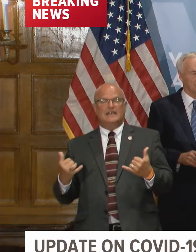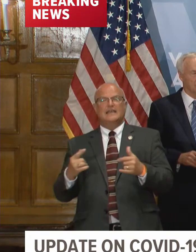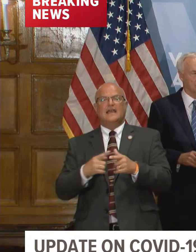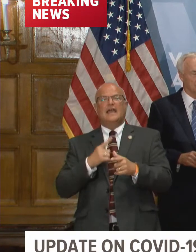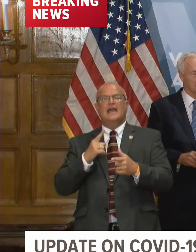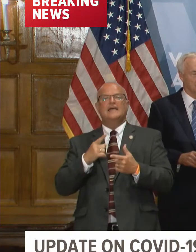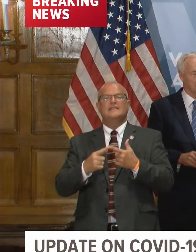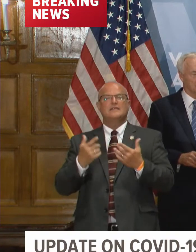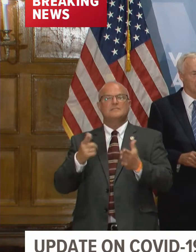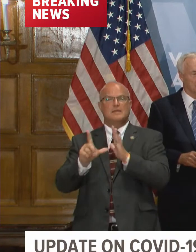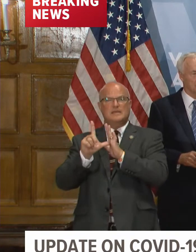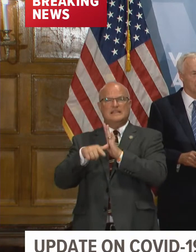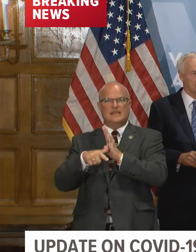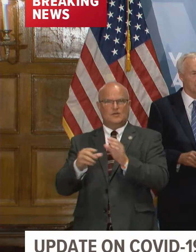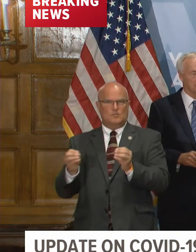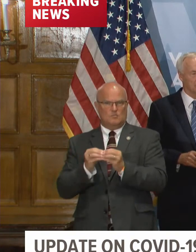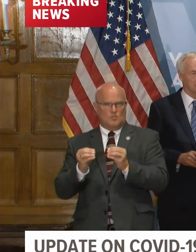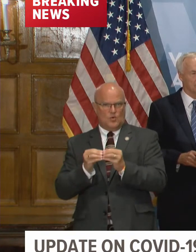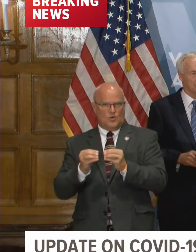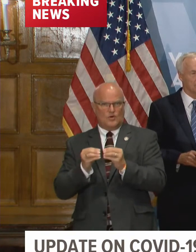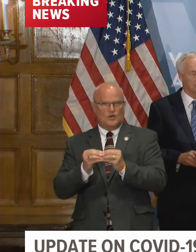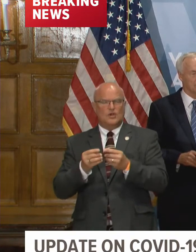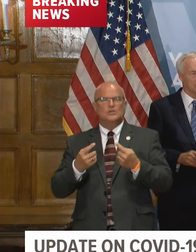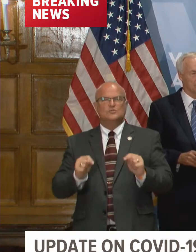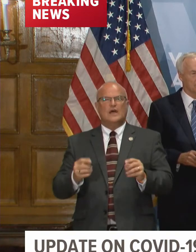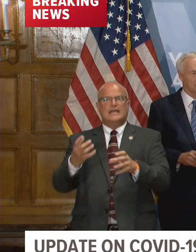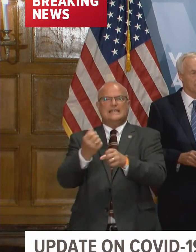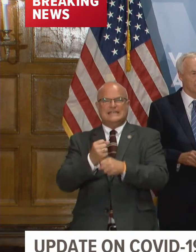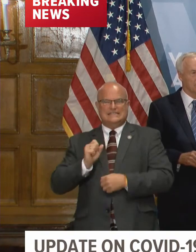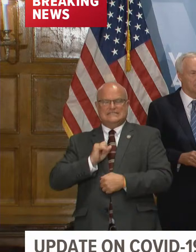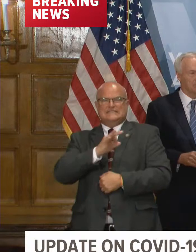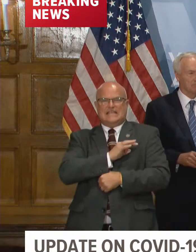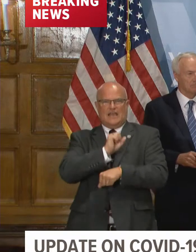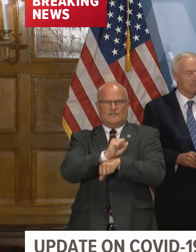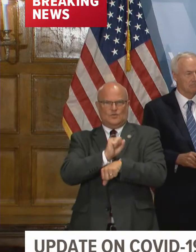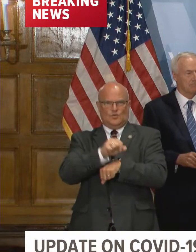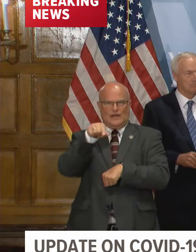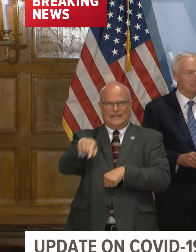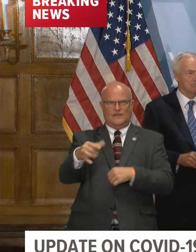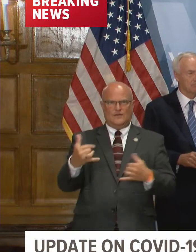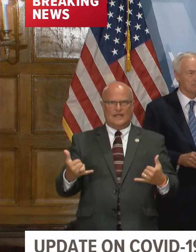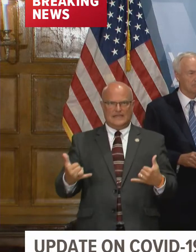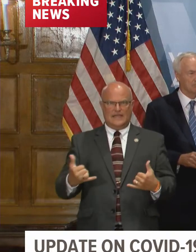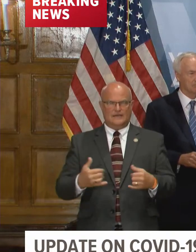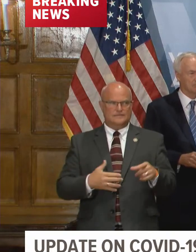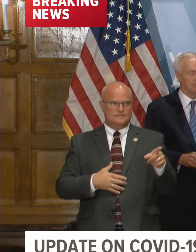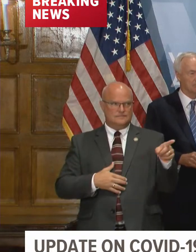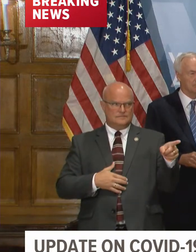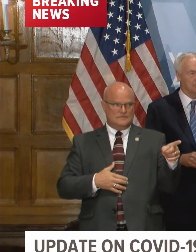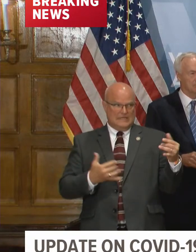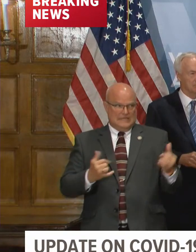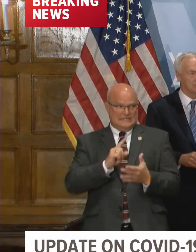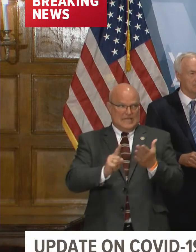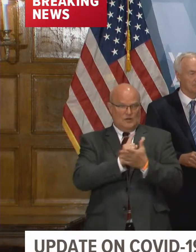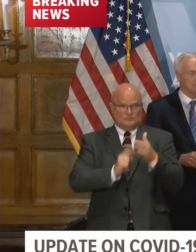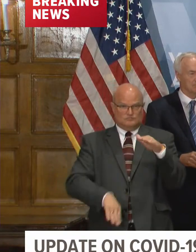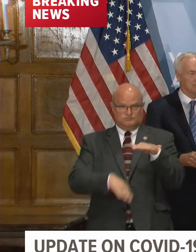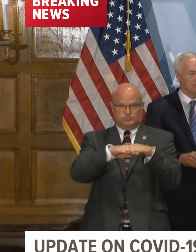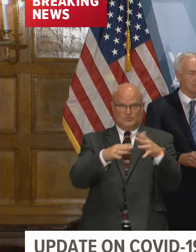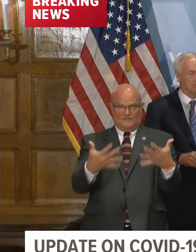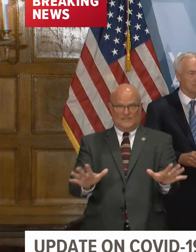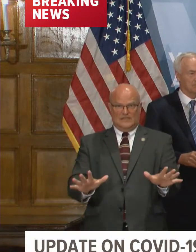then maybe later in the week. They're trying to secure staffing is what they're trying to do right now. At the moment, at this hour, we're maxed